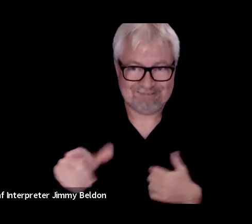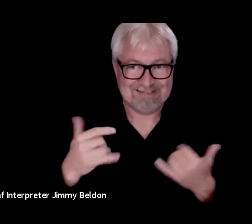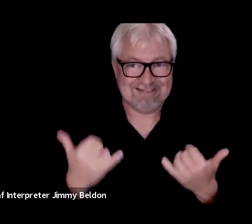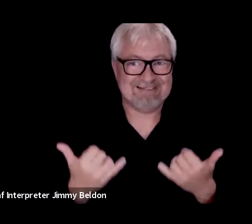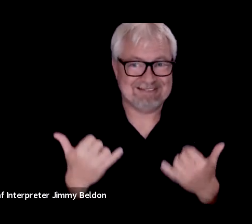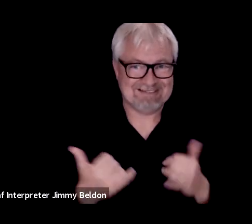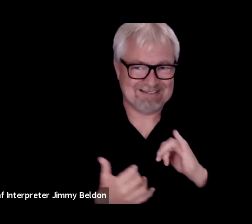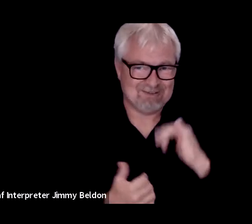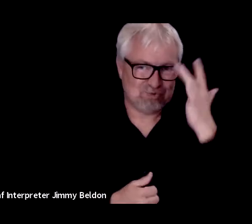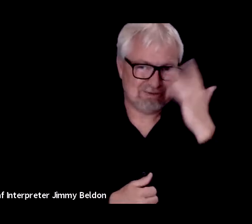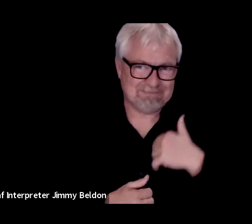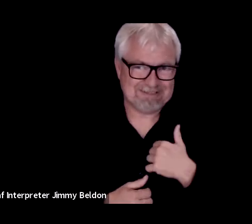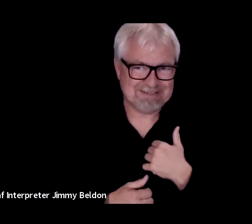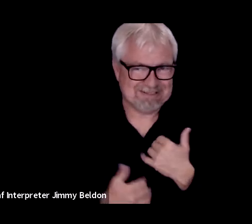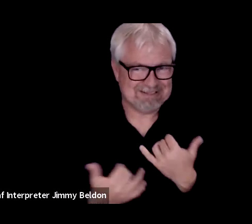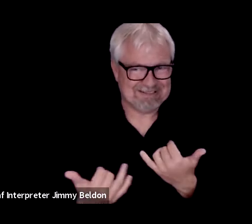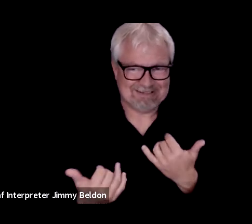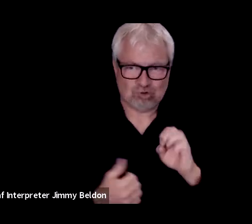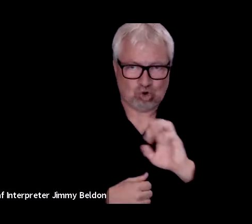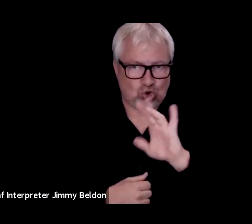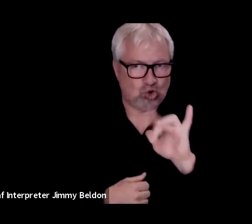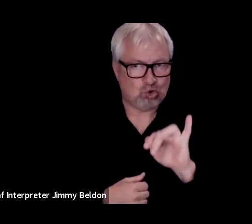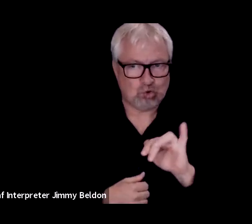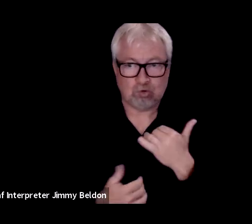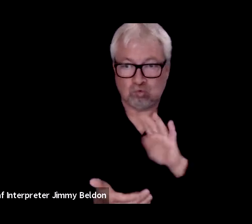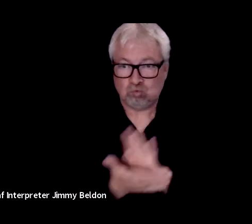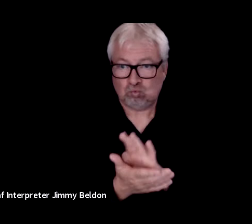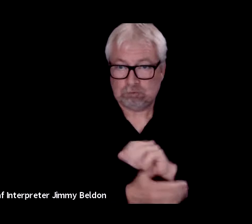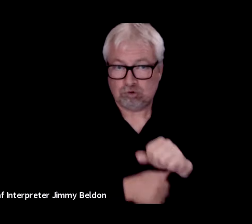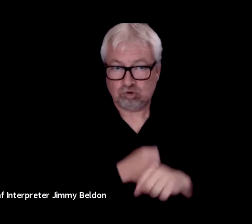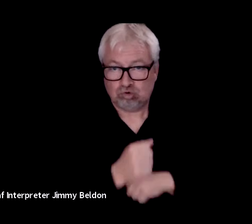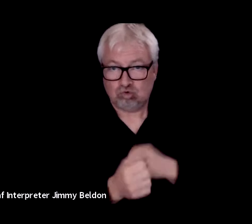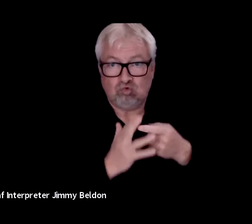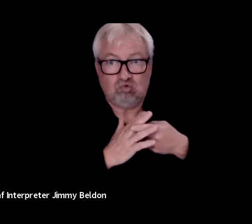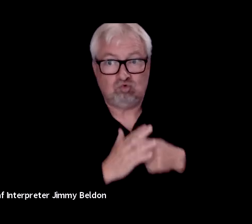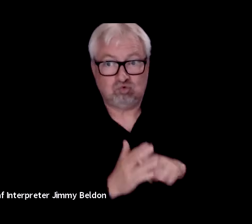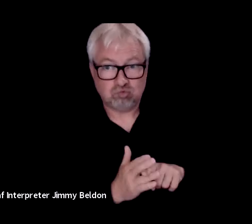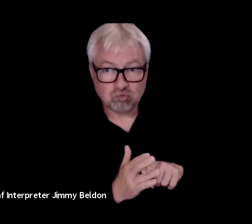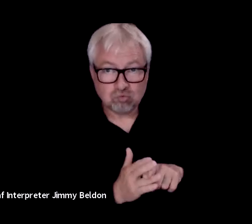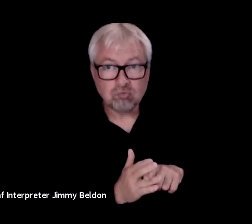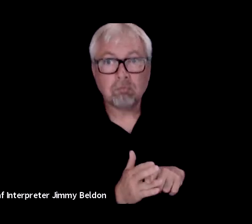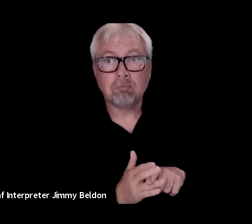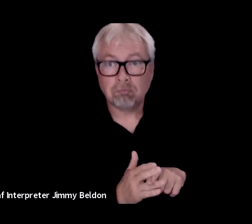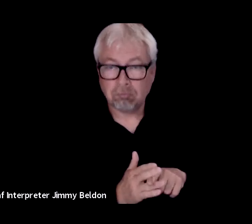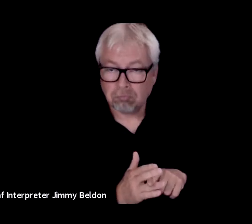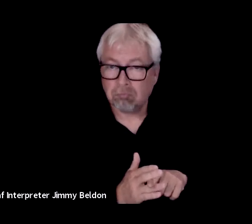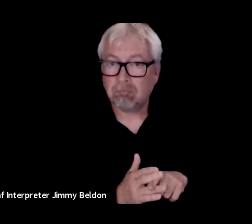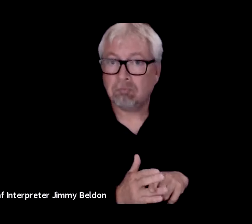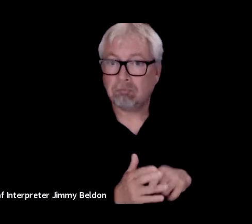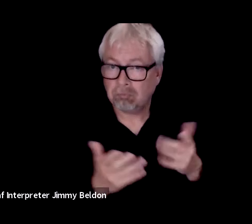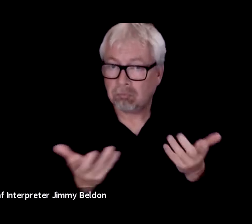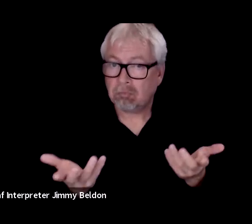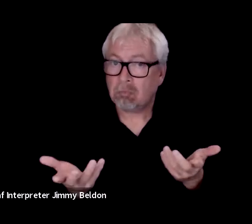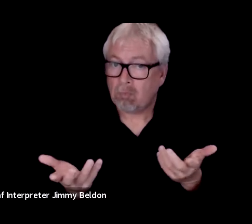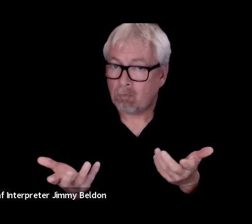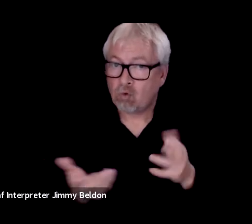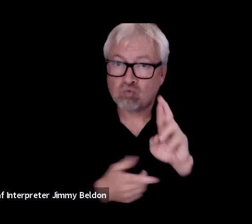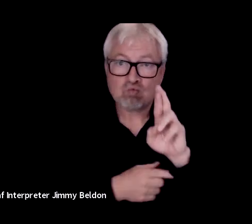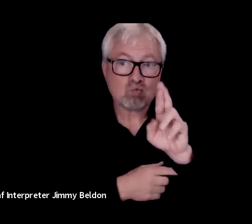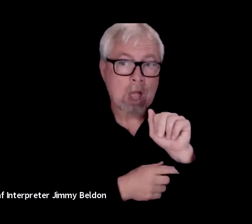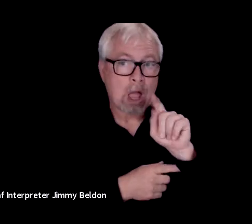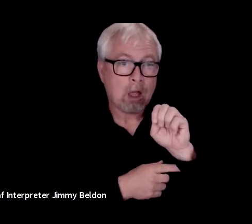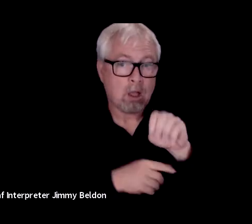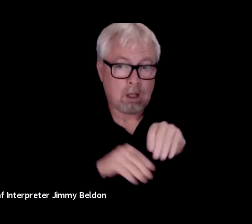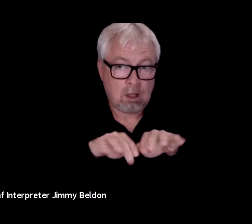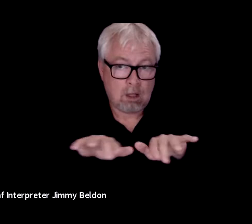much higher community transmission rates than we were at last start of school year, and more cases among kids, as